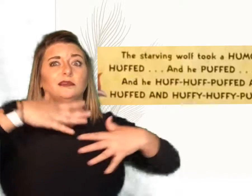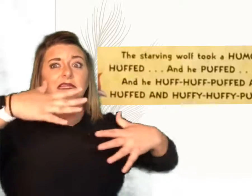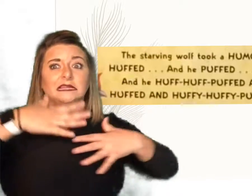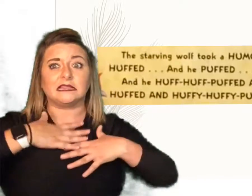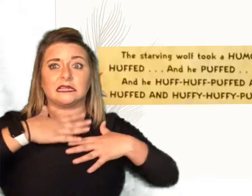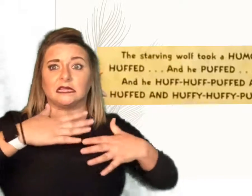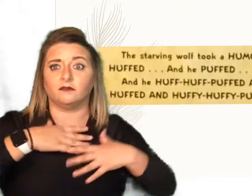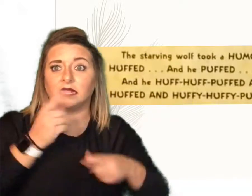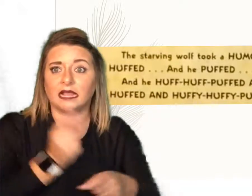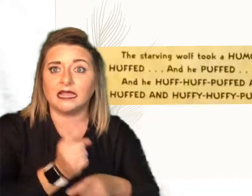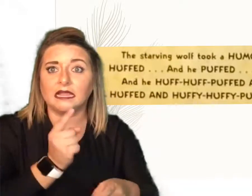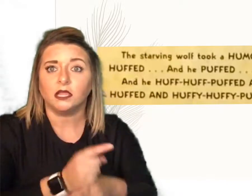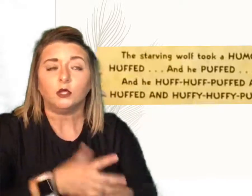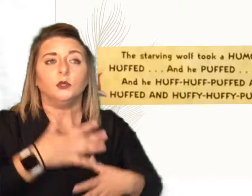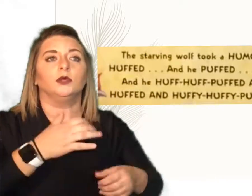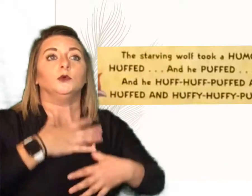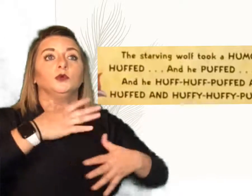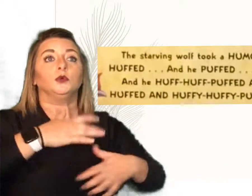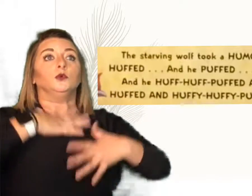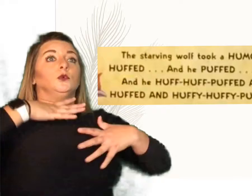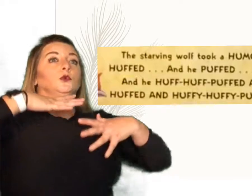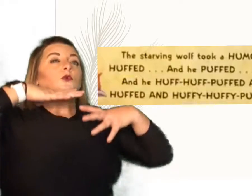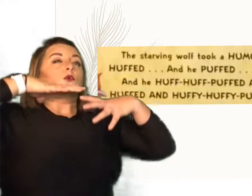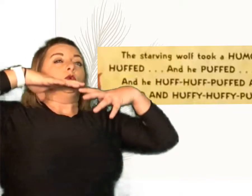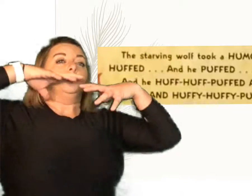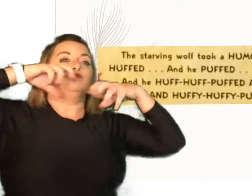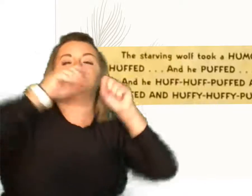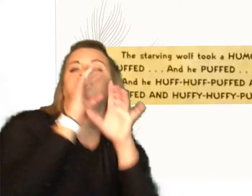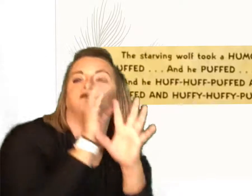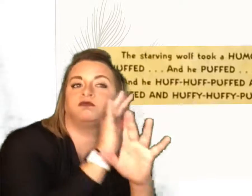and breathing, right?